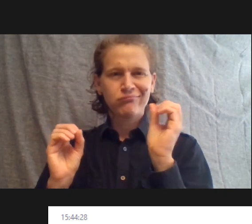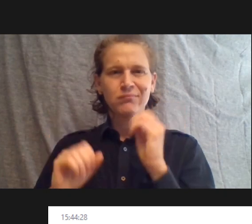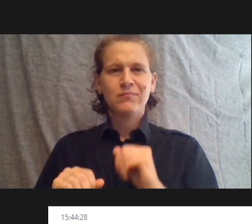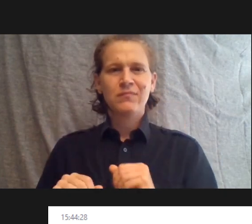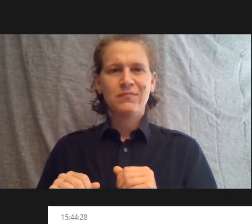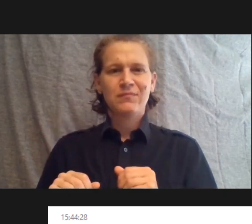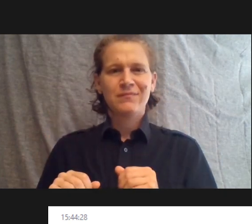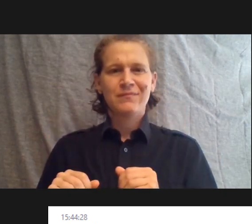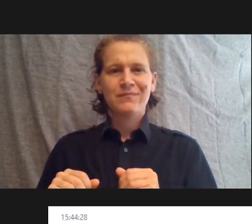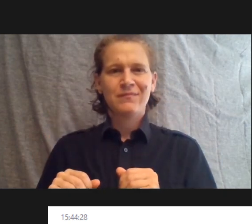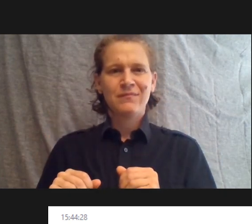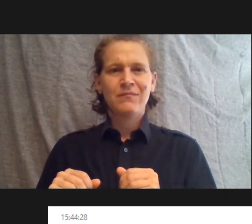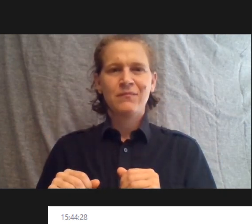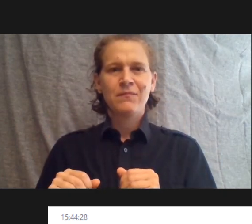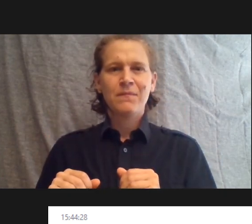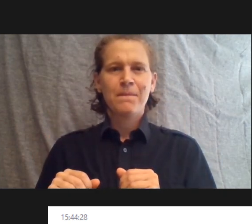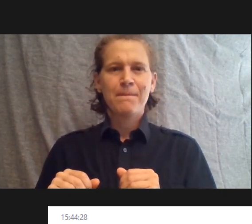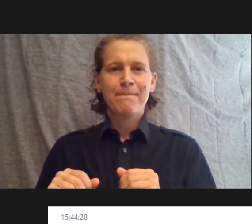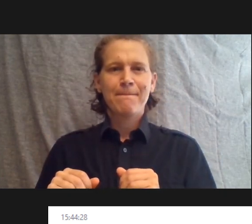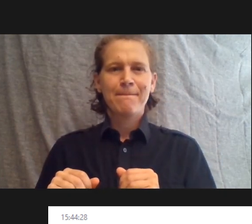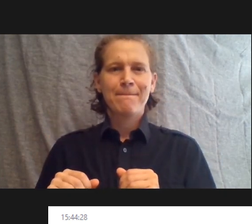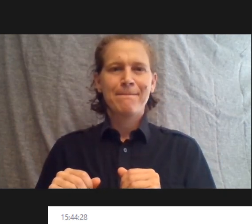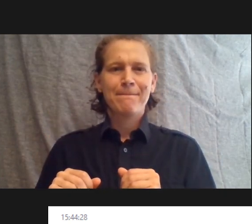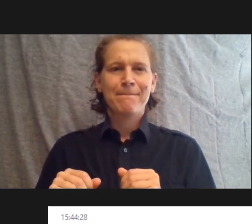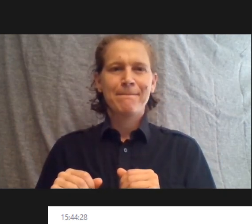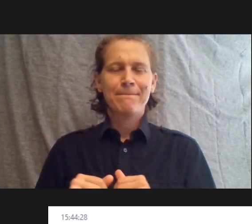allow me to